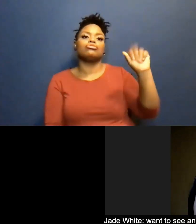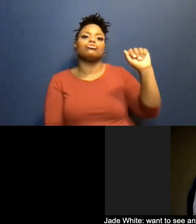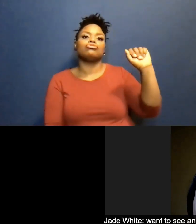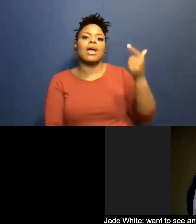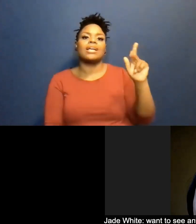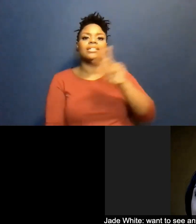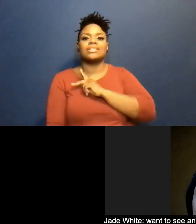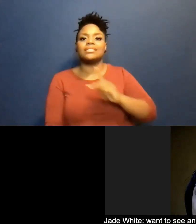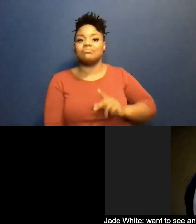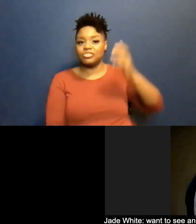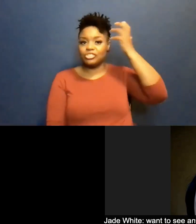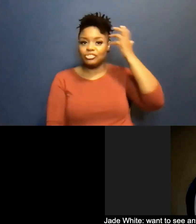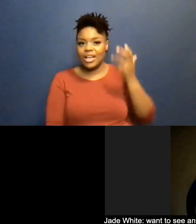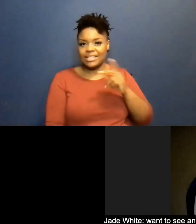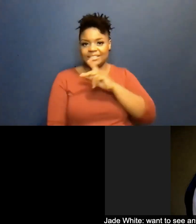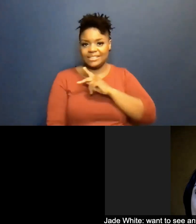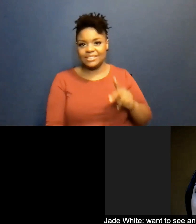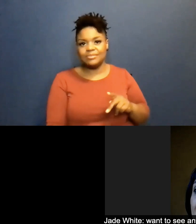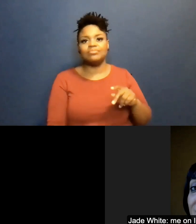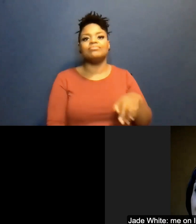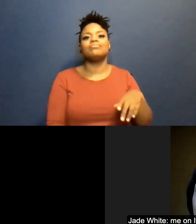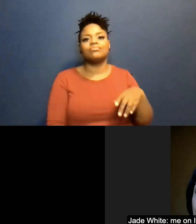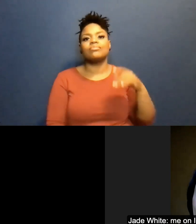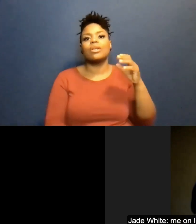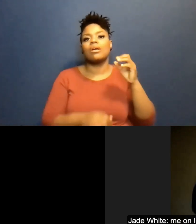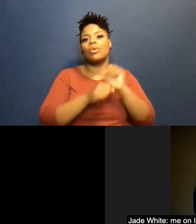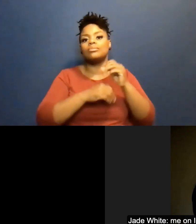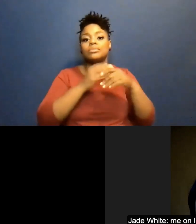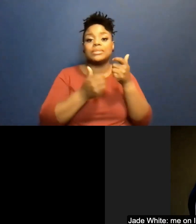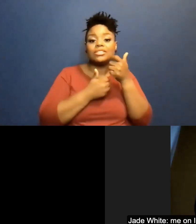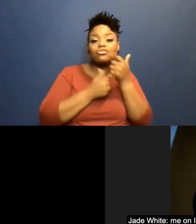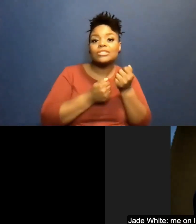that kind of work, you can always find me on Instagram under High Flying Jade.